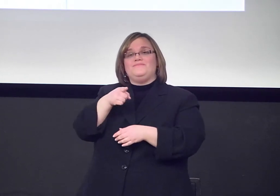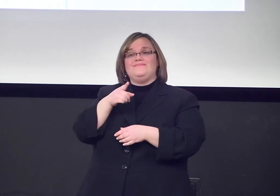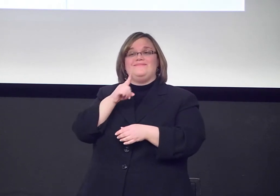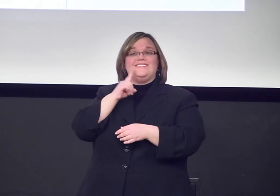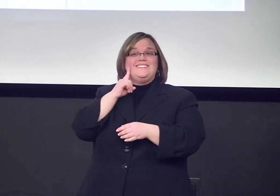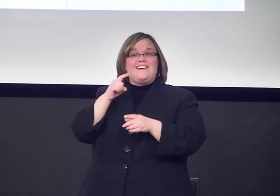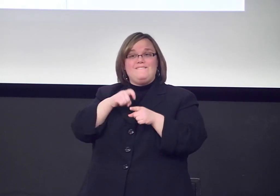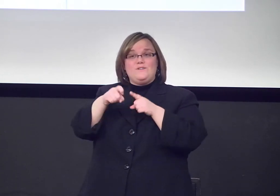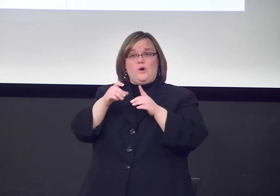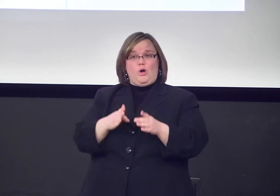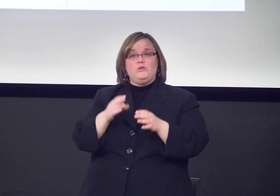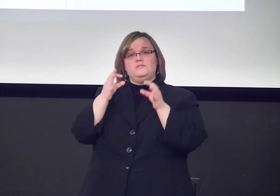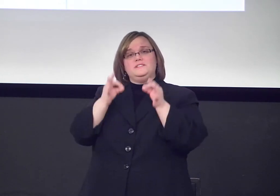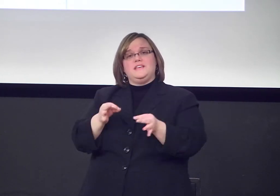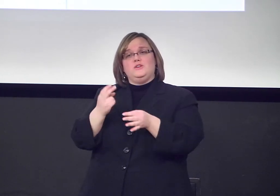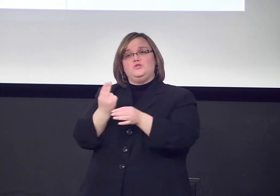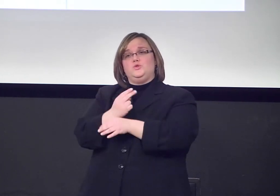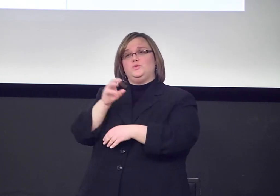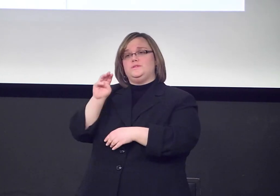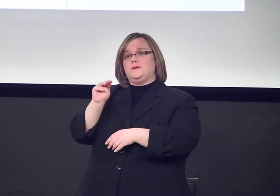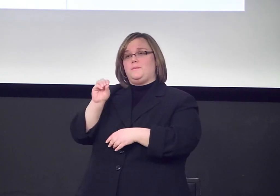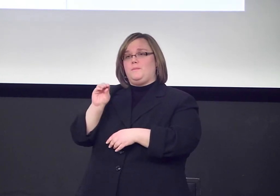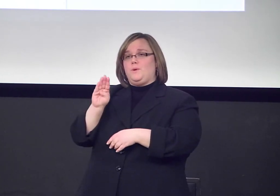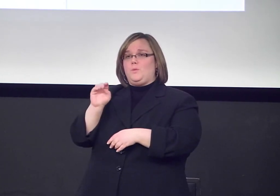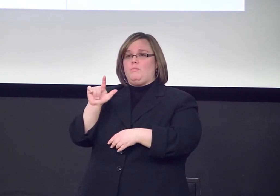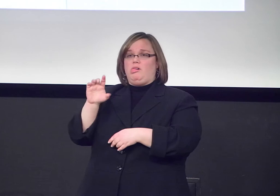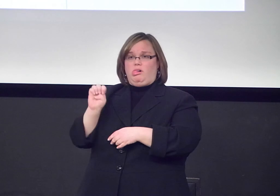So in this film,